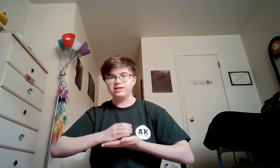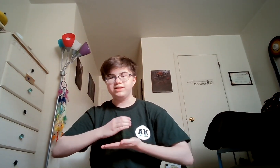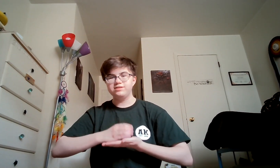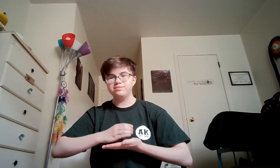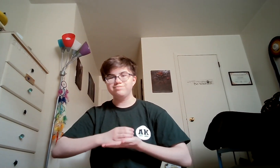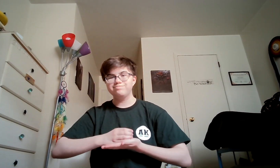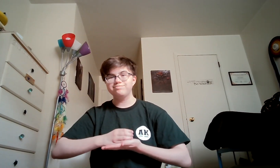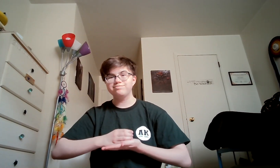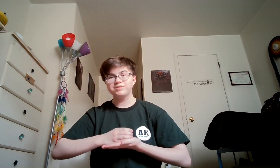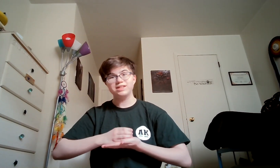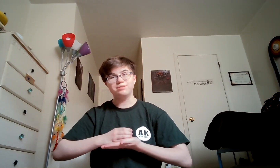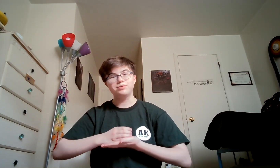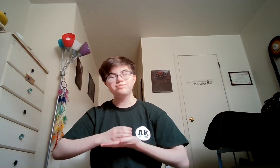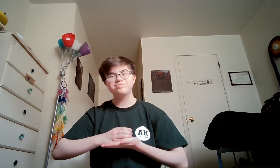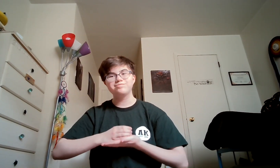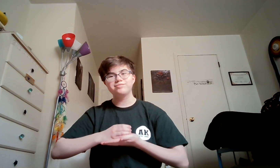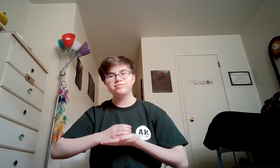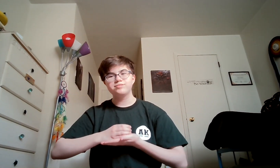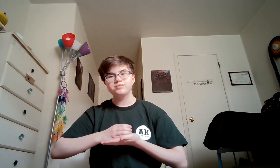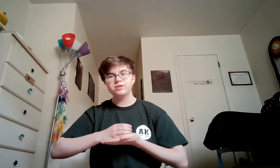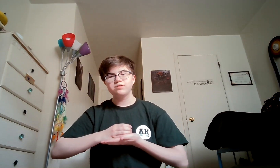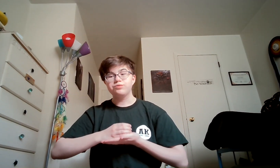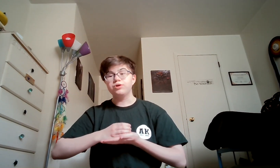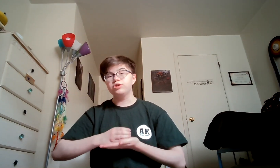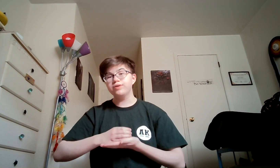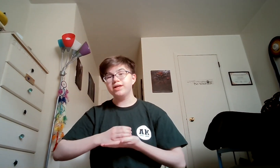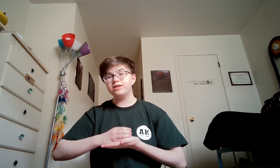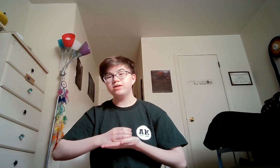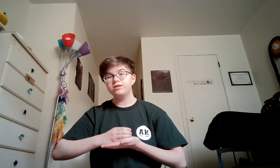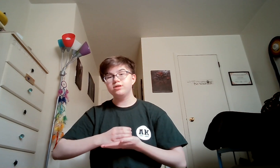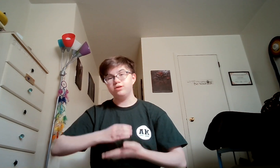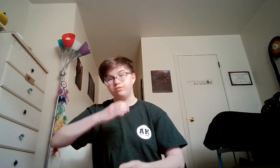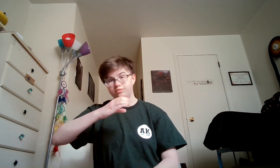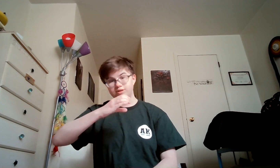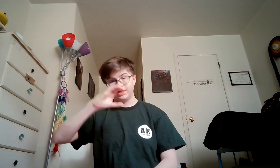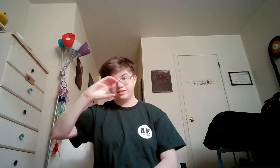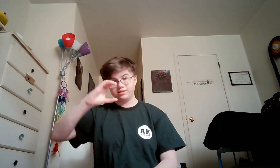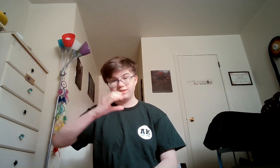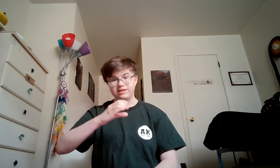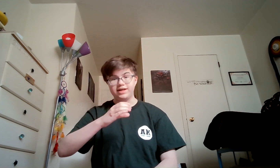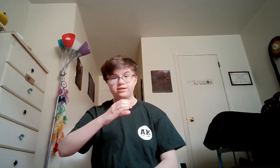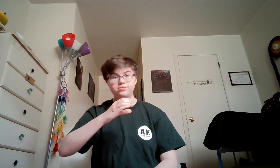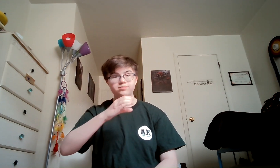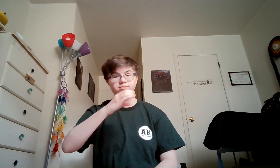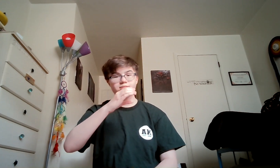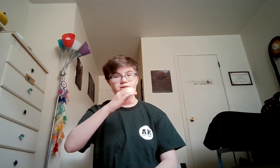this. Cup. For drink, you take the C again.